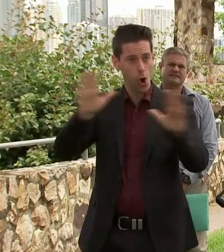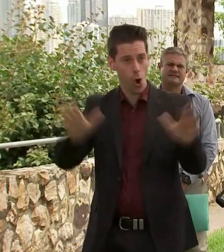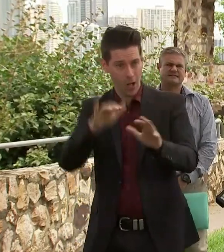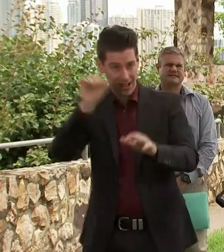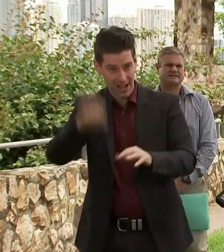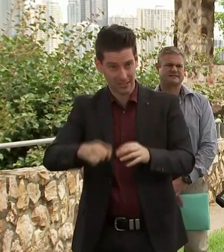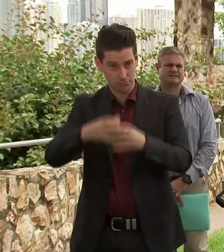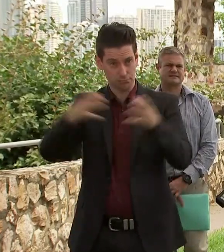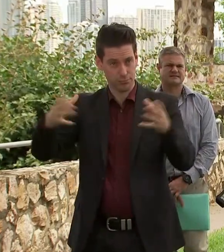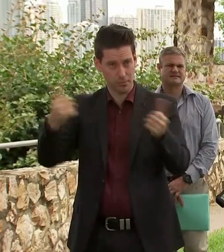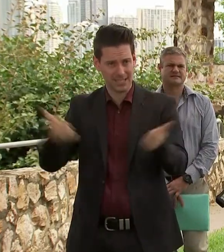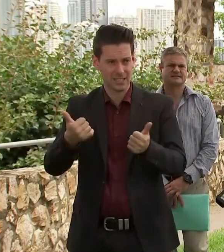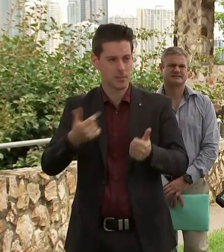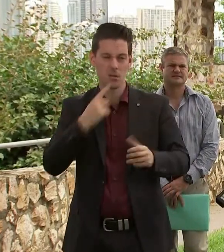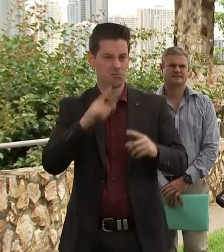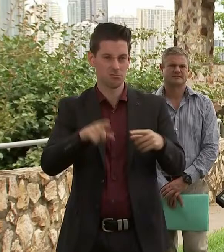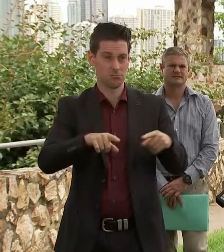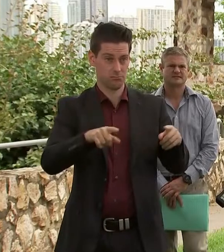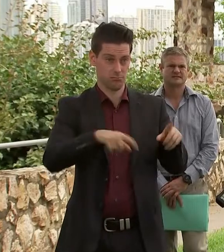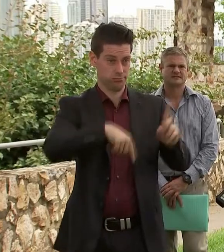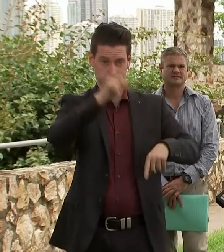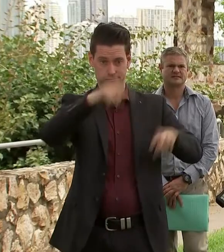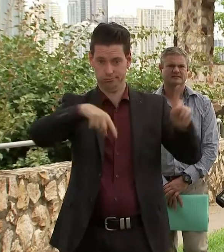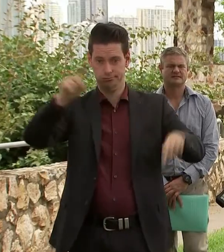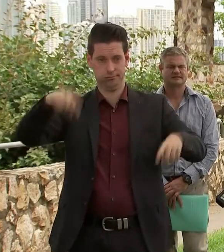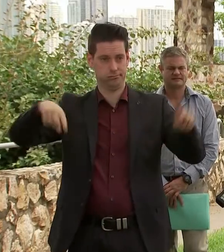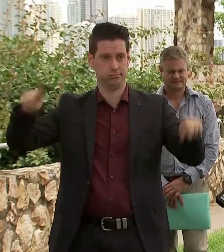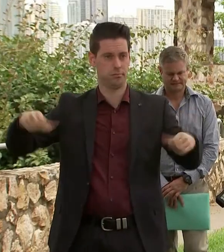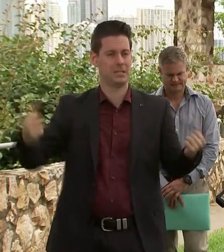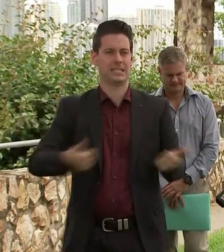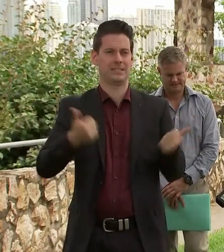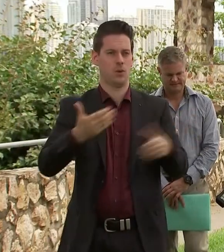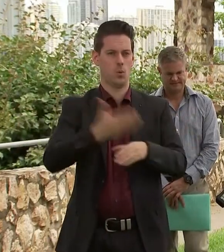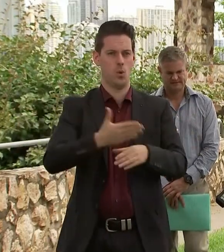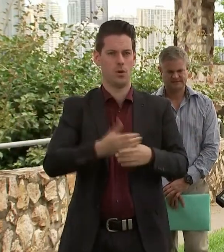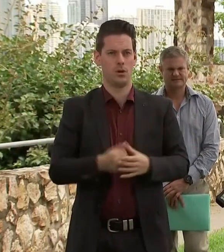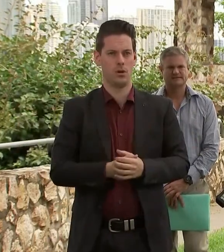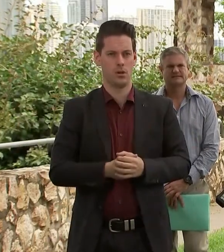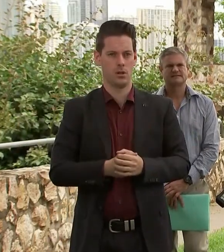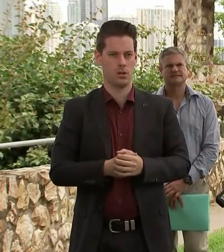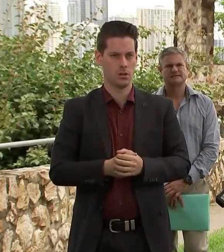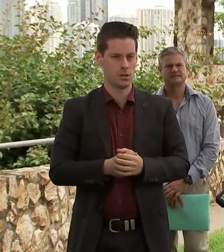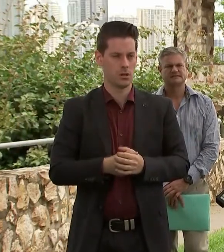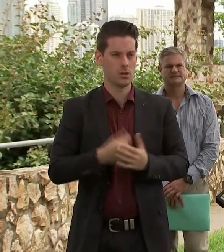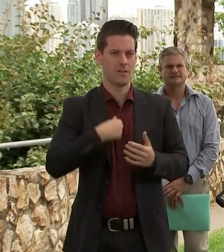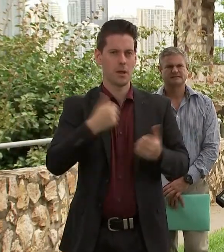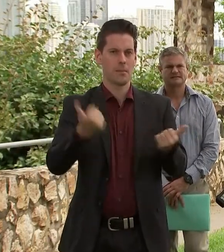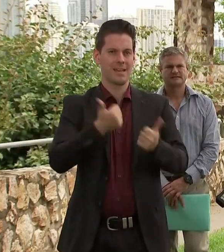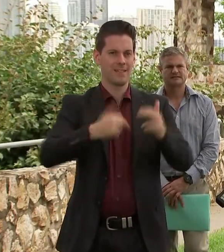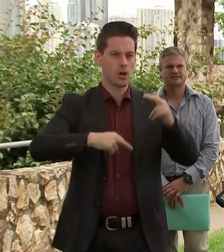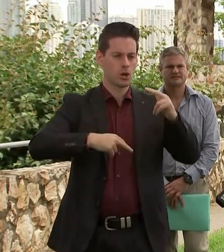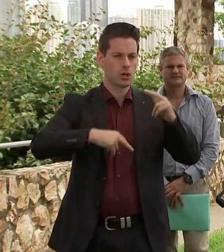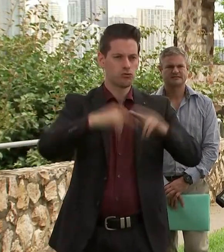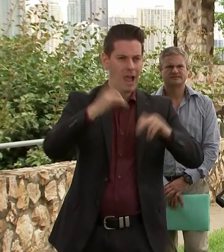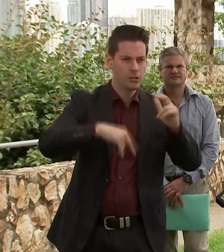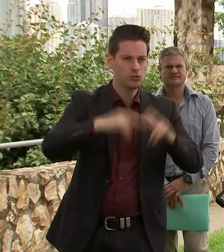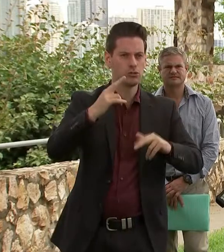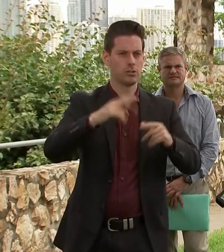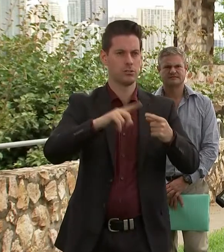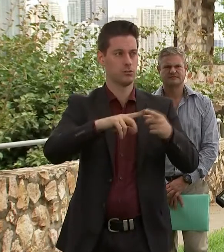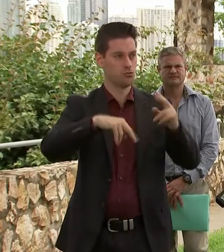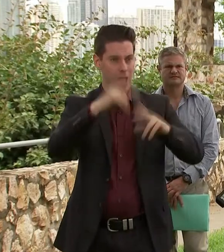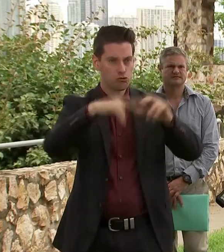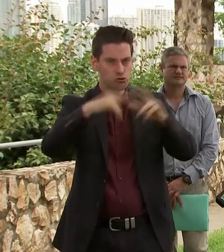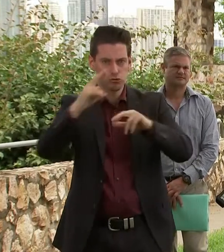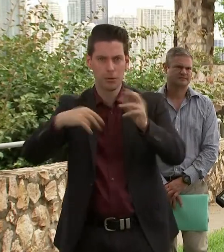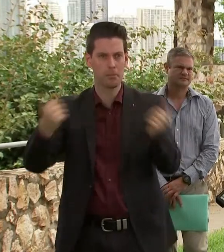these jobs? Oh, it'll be across the board. It'll be across the board. Obviously, we've had strong growth in construction. We've had strong jobs